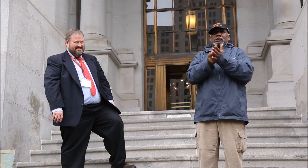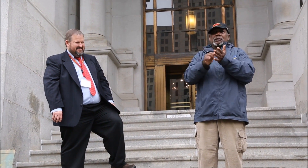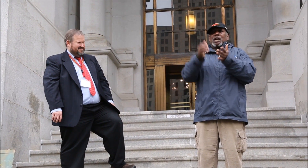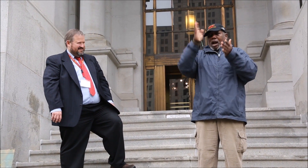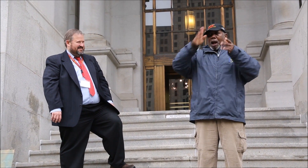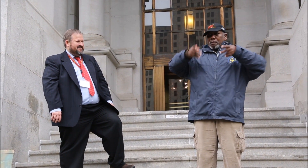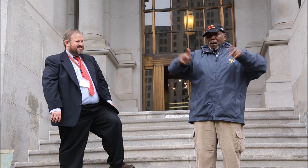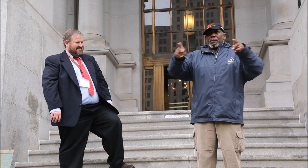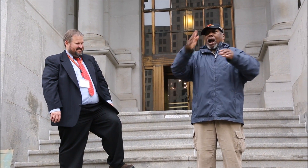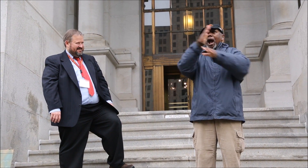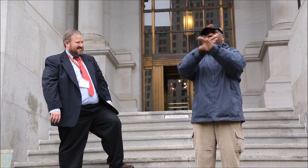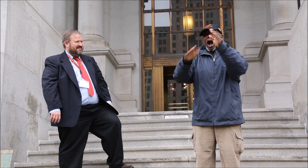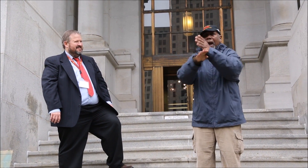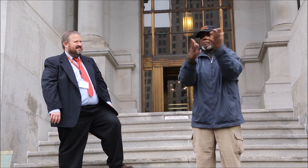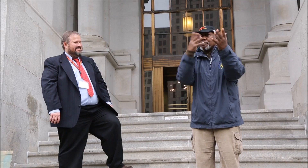And we really need more interpreters.